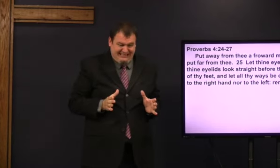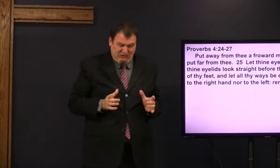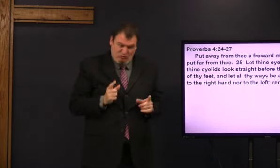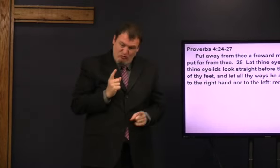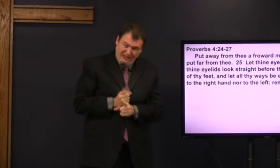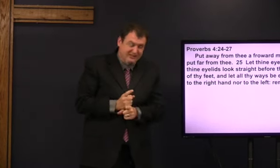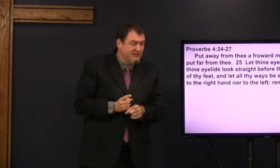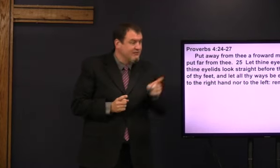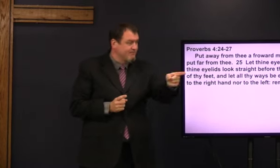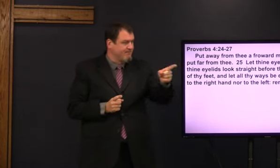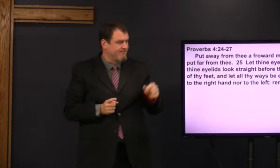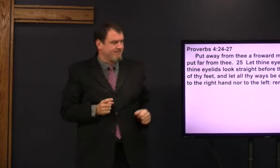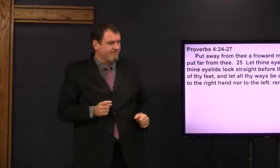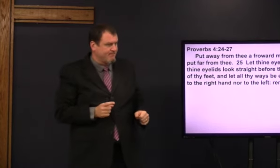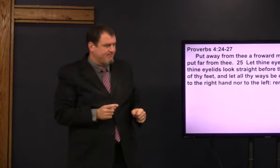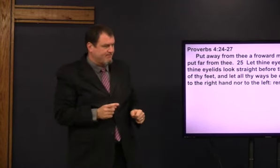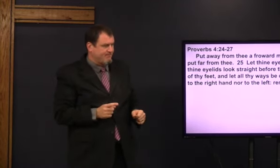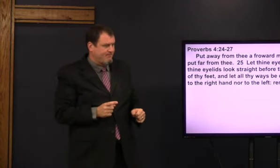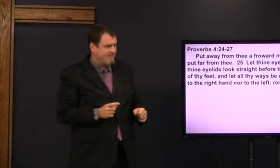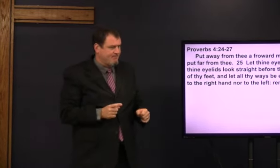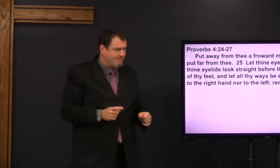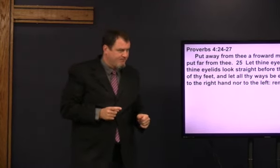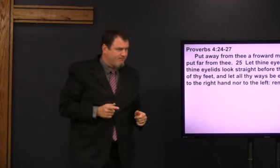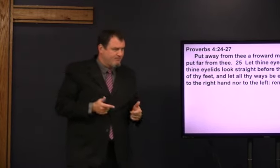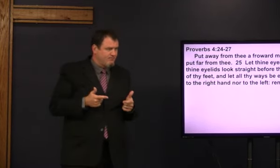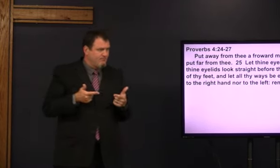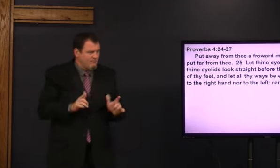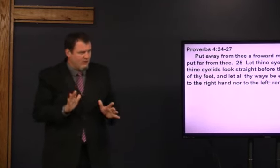where you can be protected by wisdom.